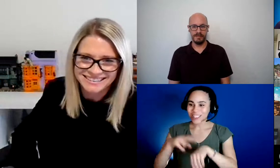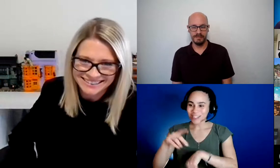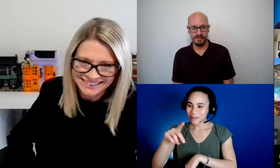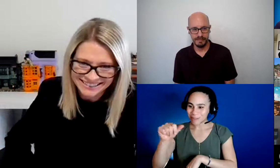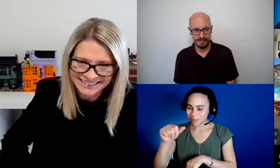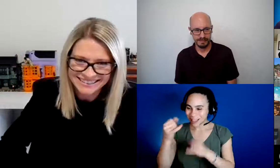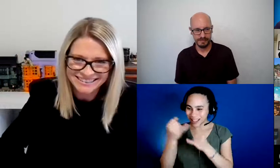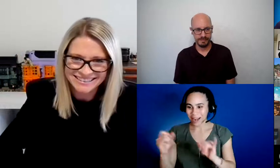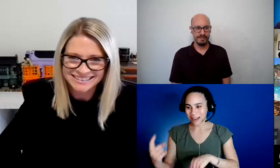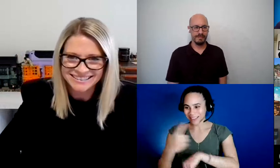Day.